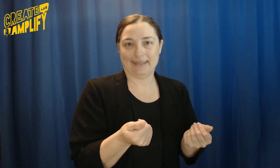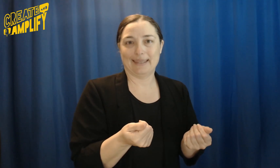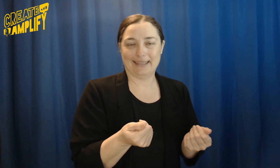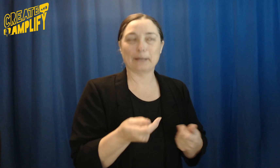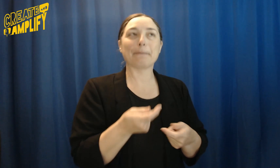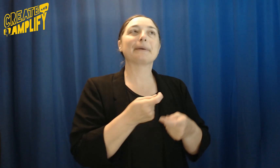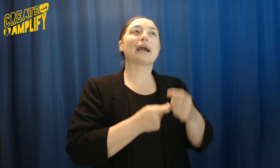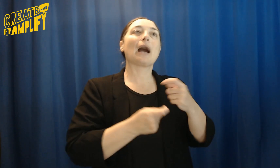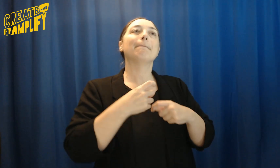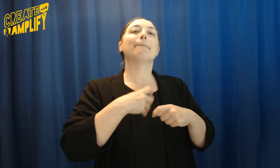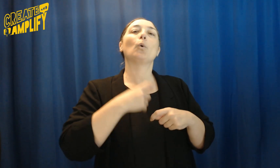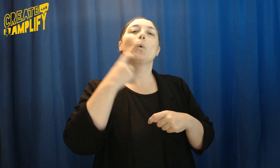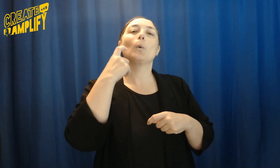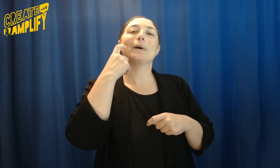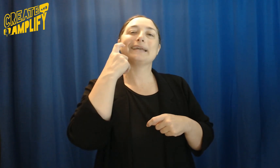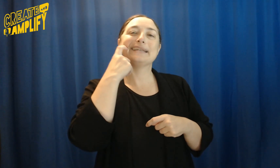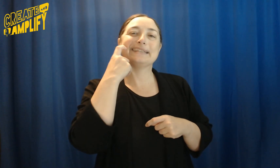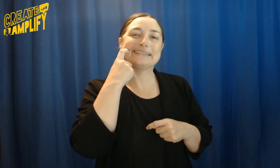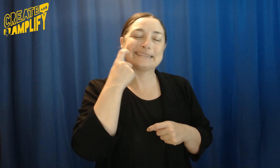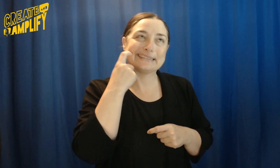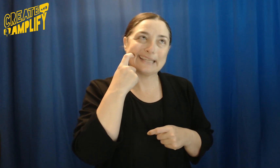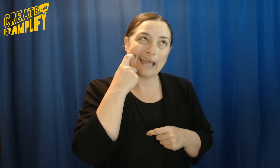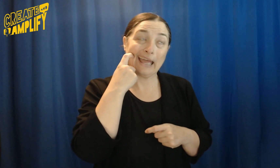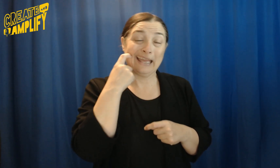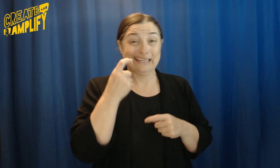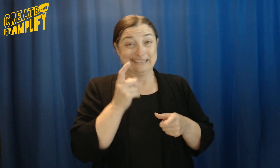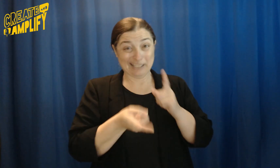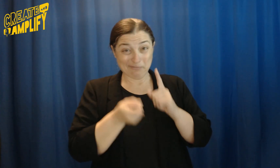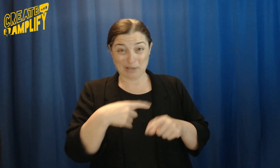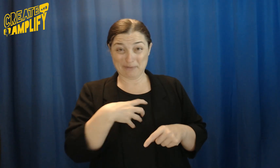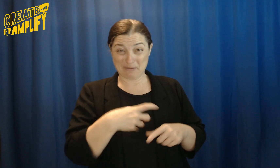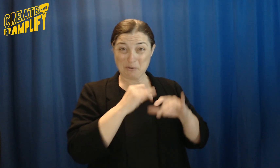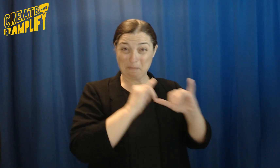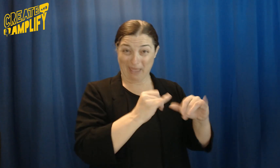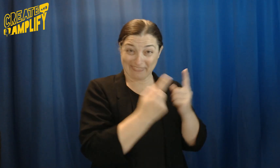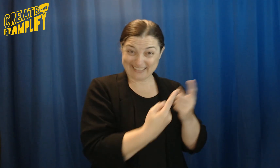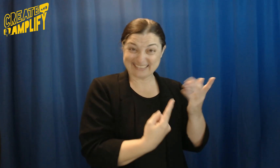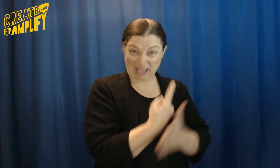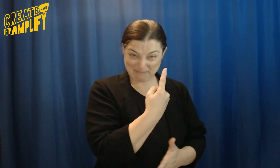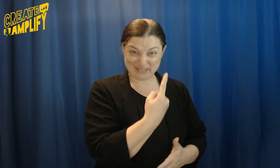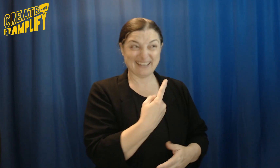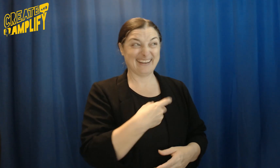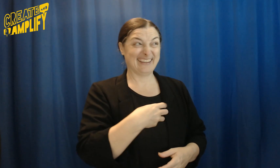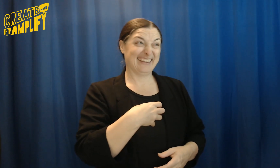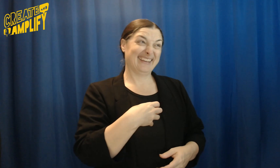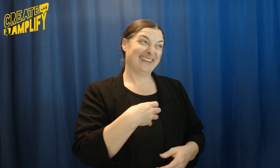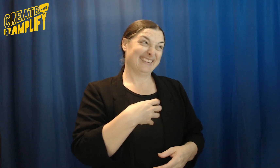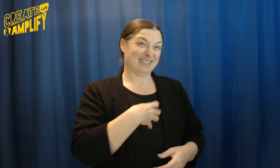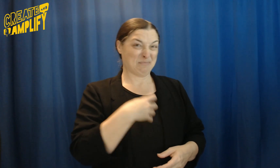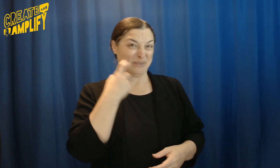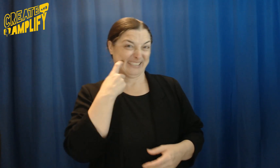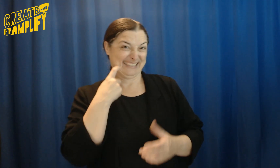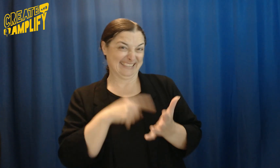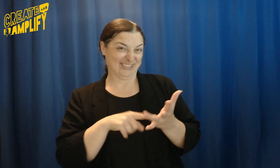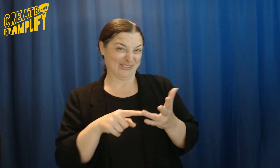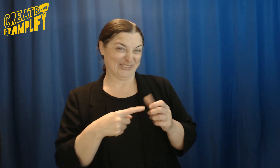more bad things happen, the easier I find it, which is not good. But also the more good things happen.